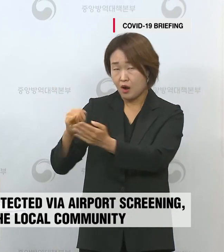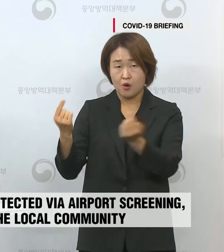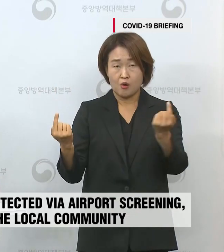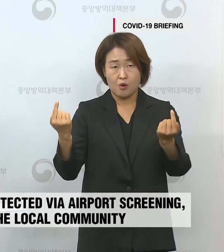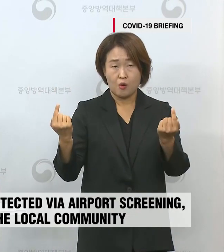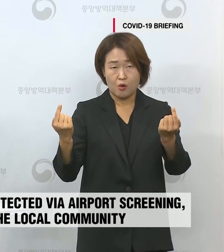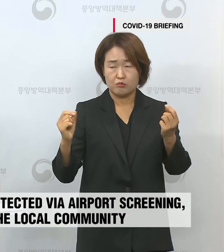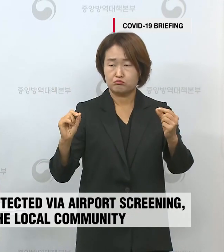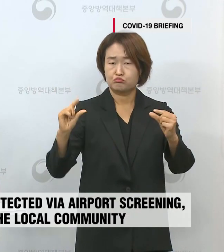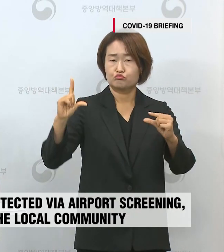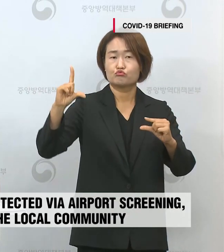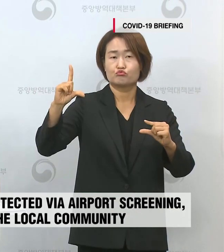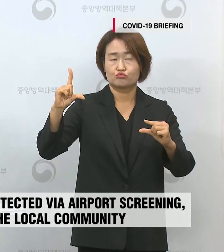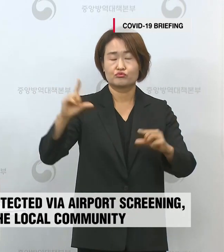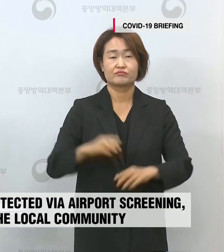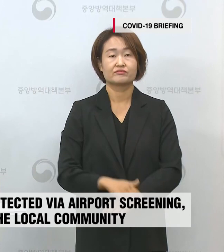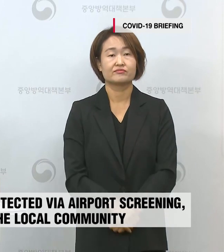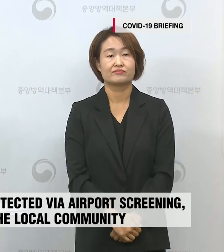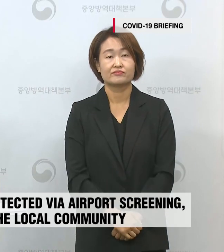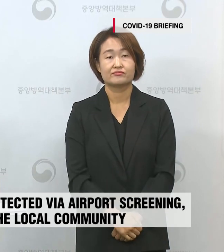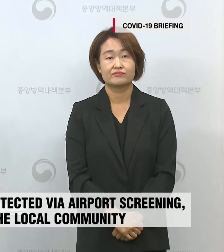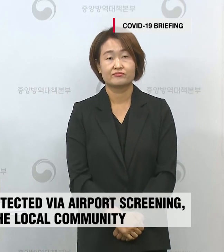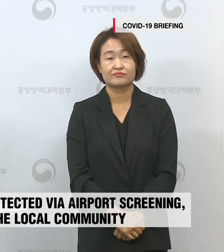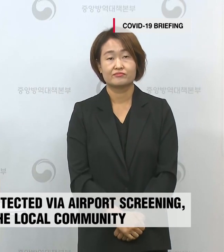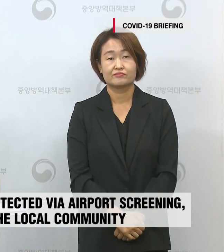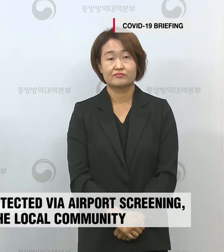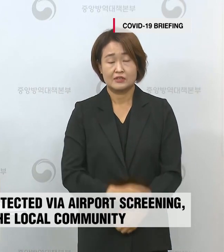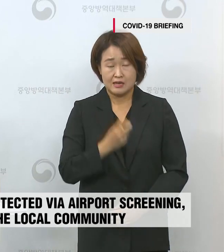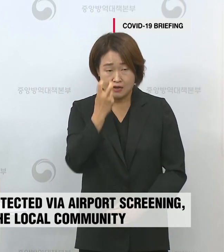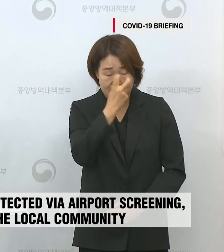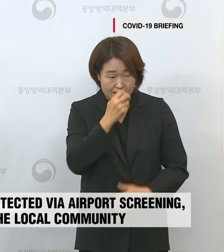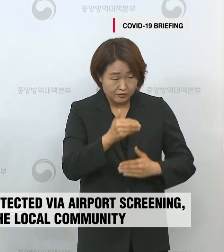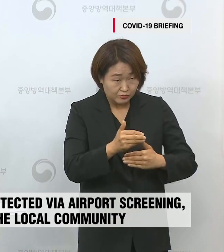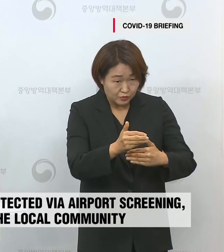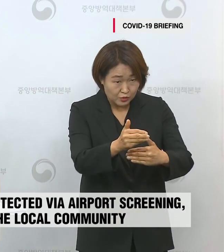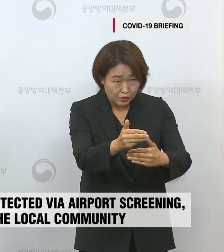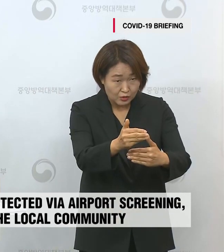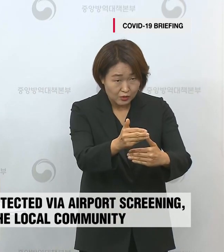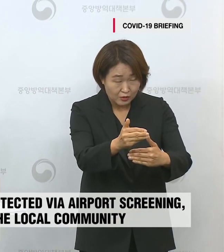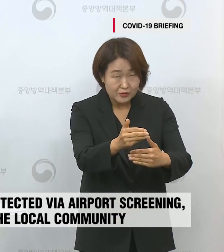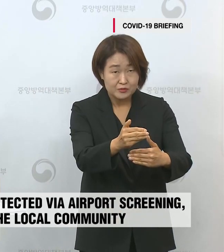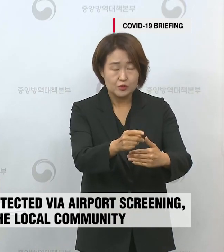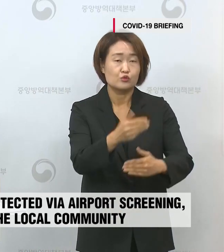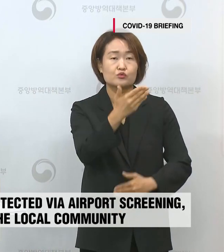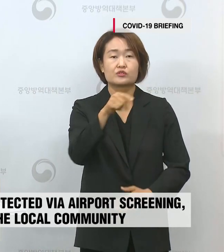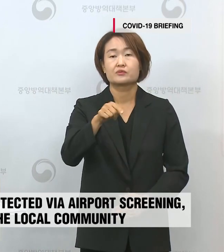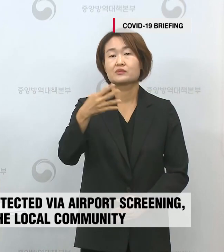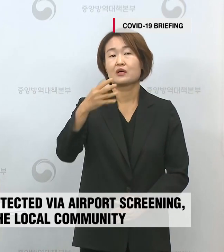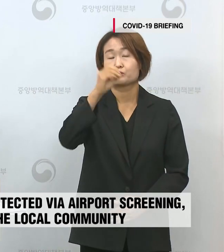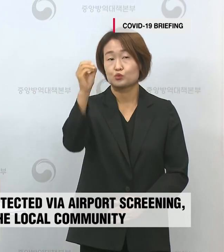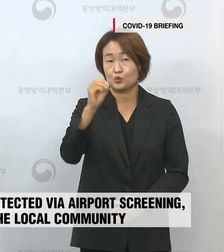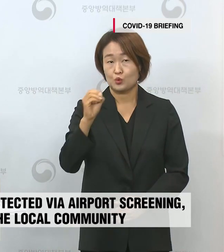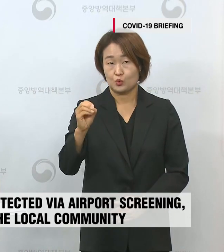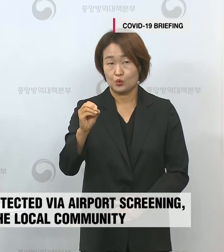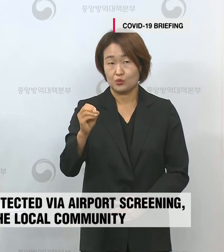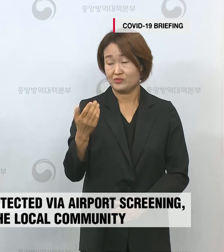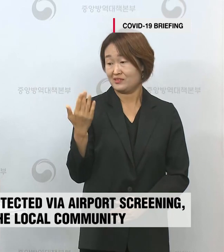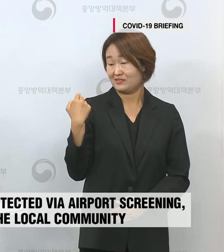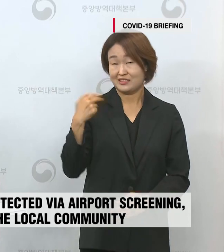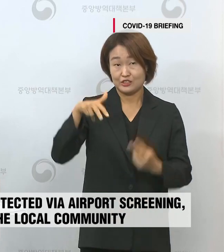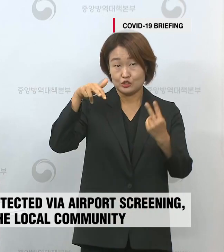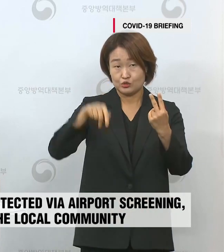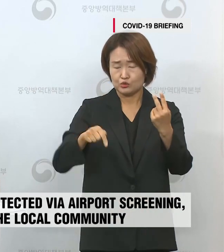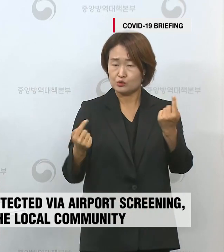cases, and while local infections were 35%. So we had seen a surge in the portion of the